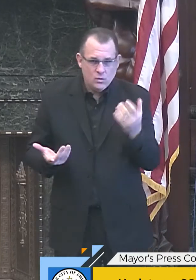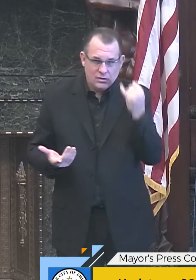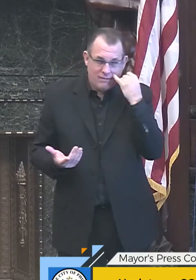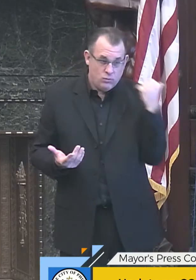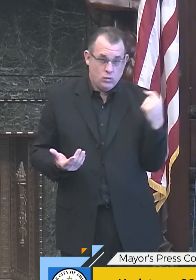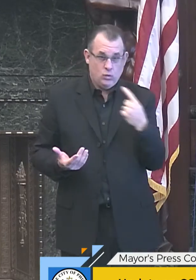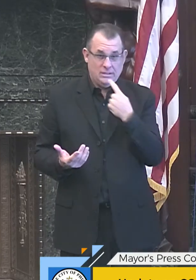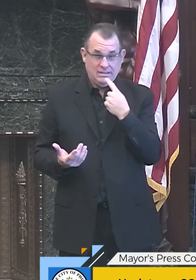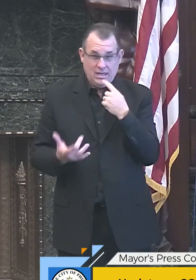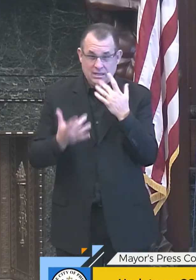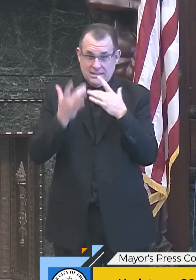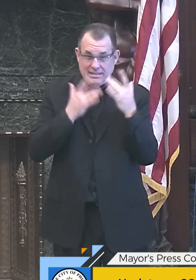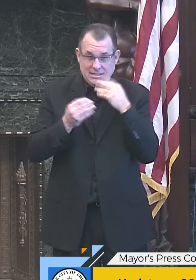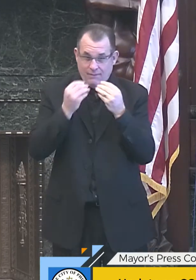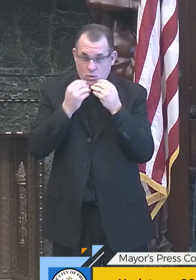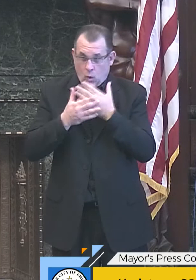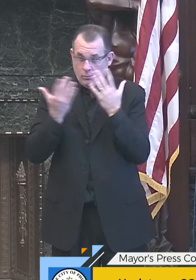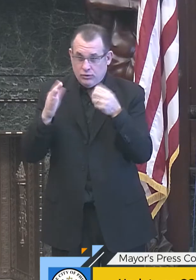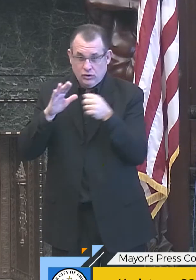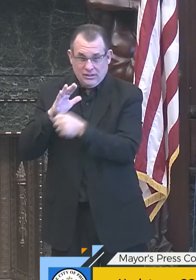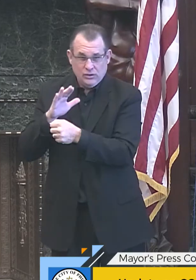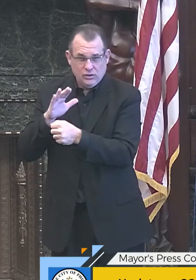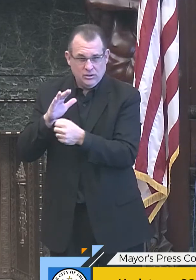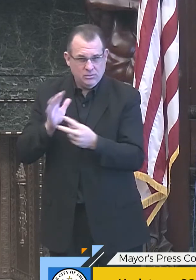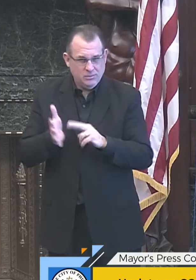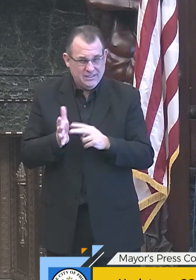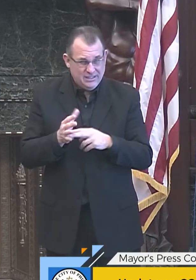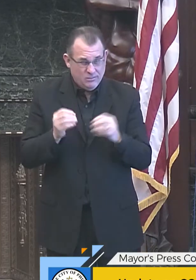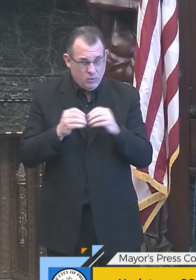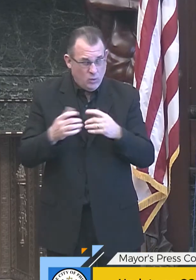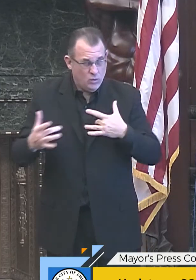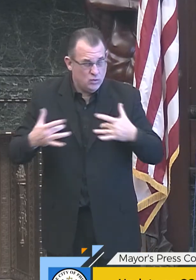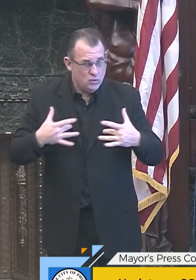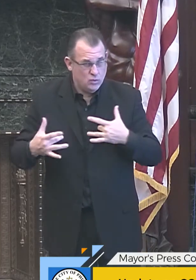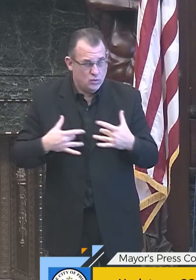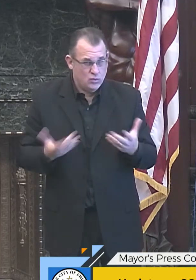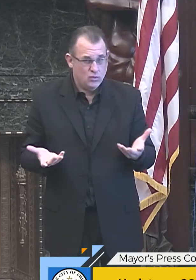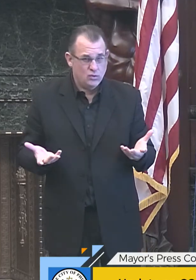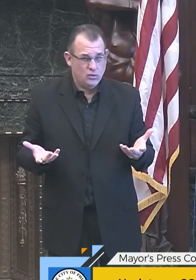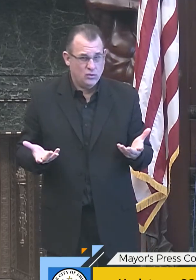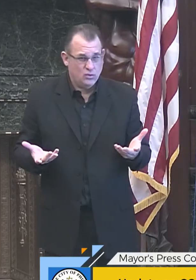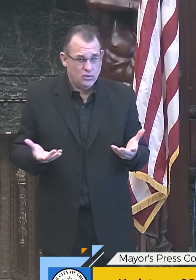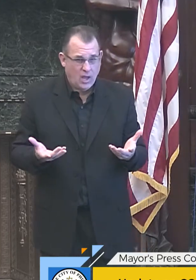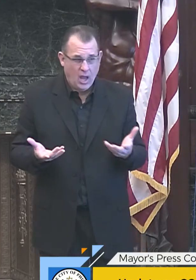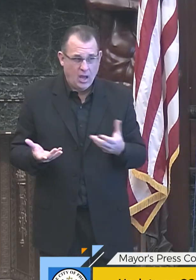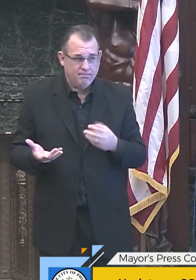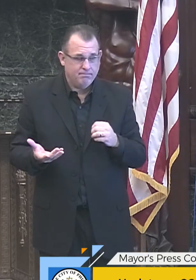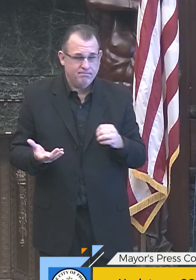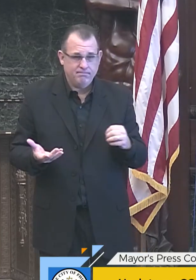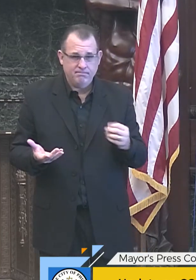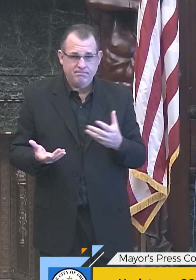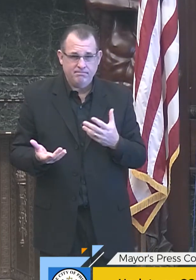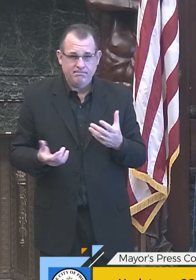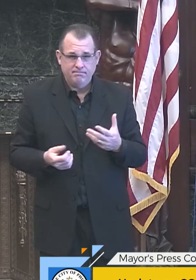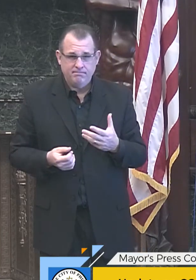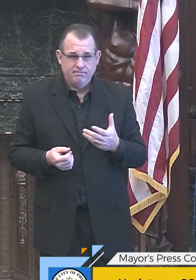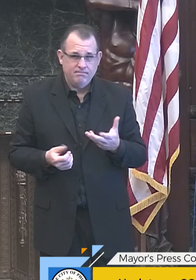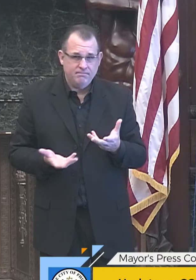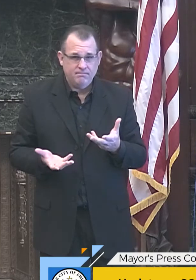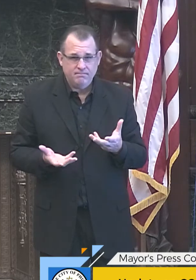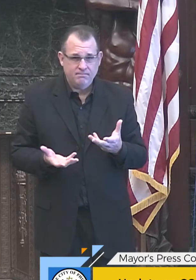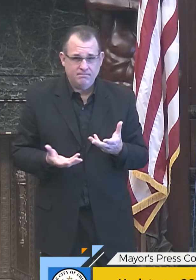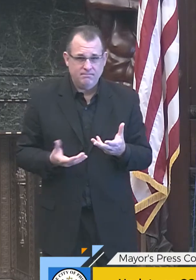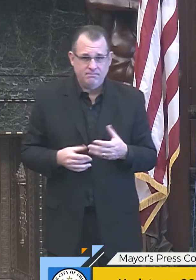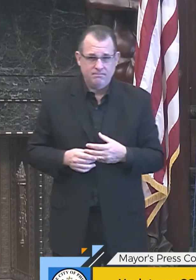homeless shelters, does that not create a greater concern that this might be getting,